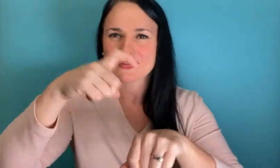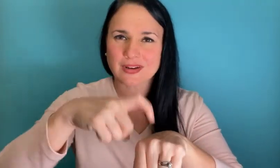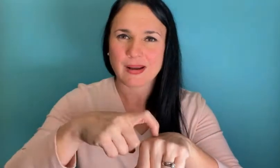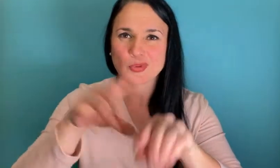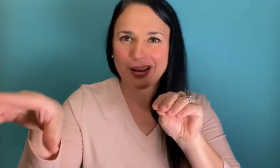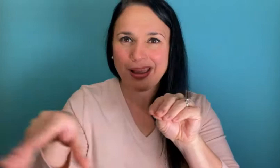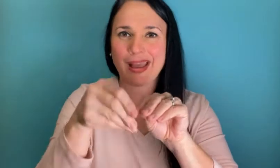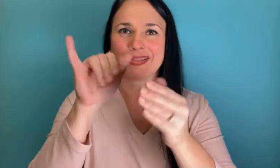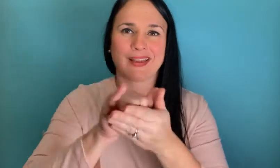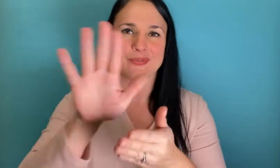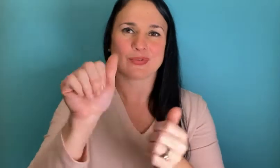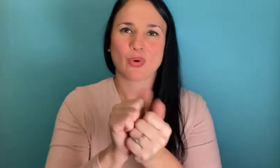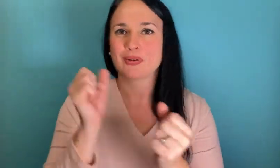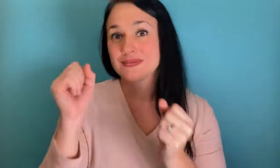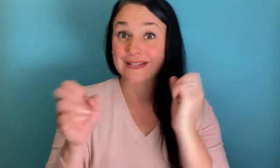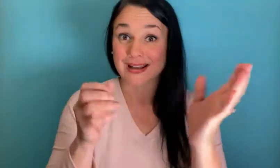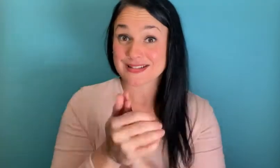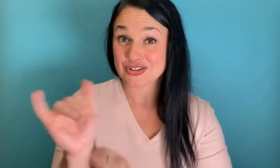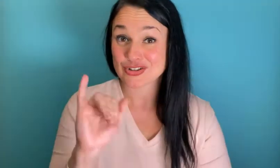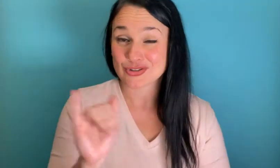for different signs to sign, so you could add that to